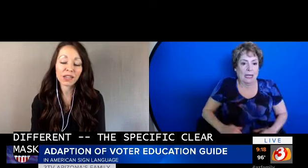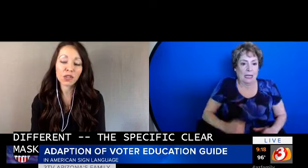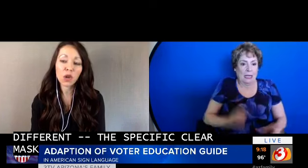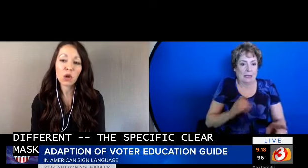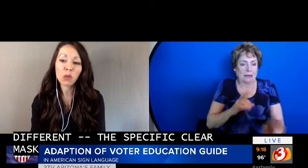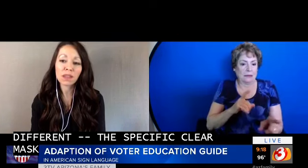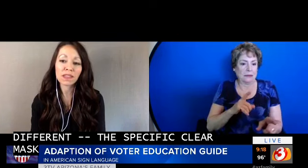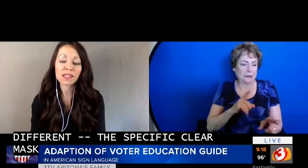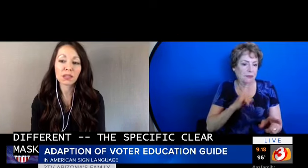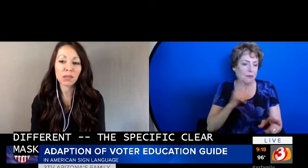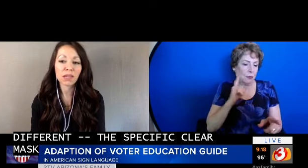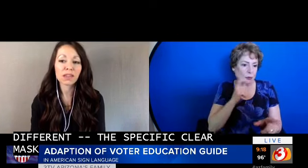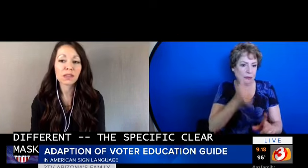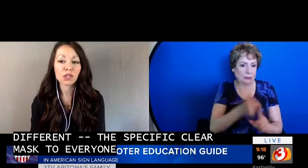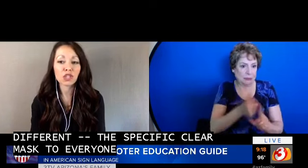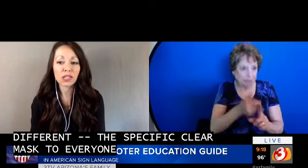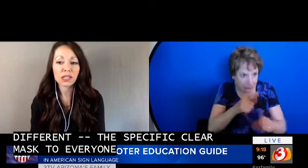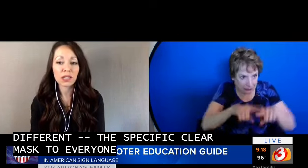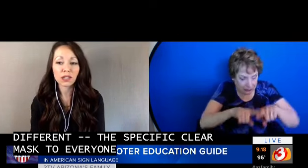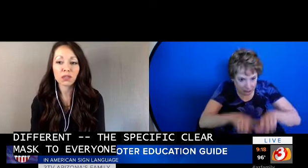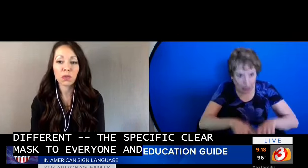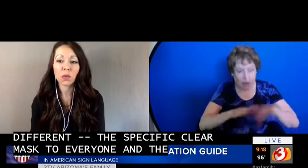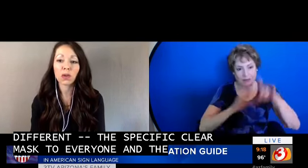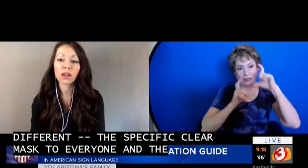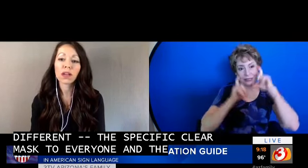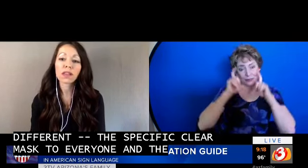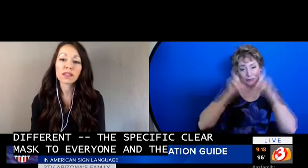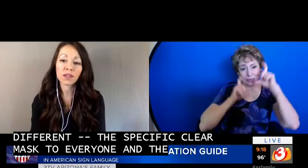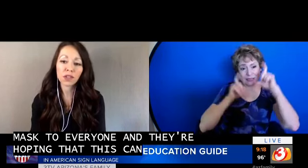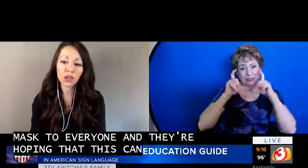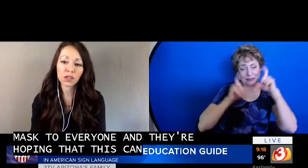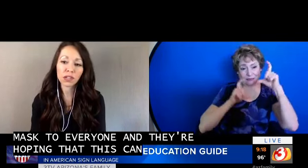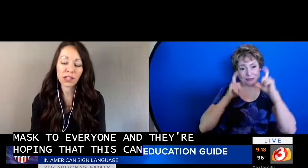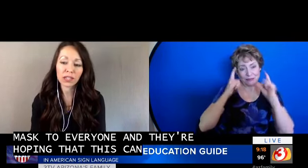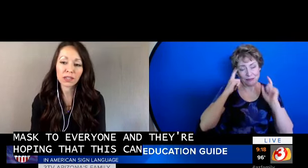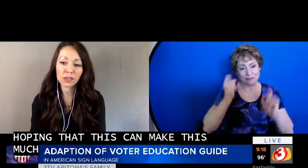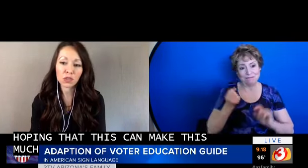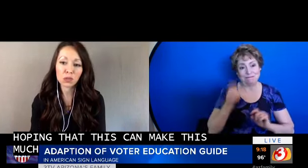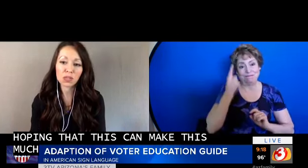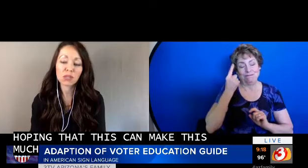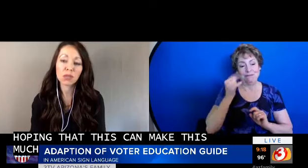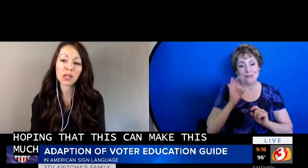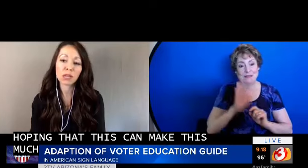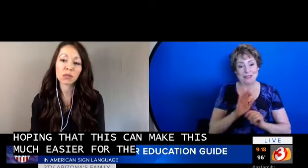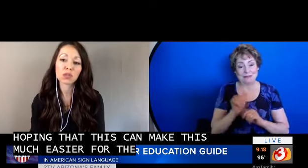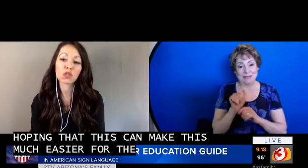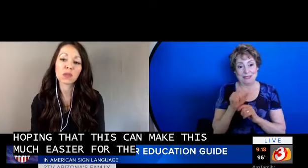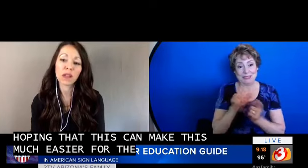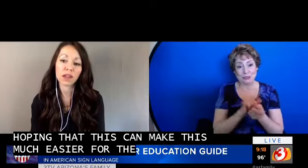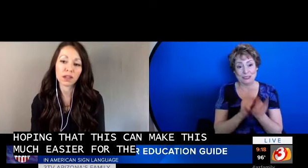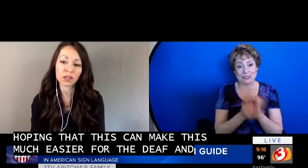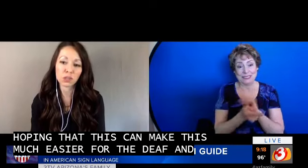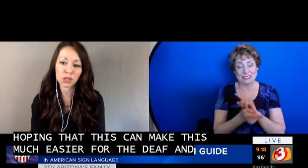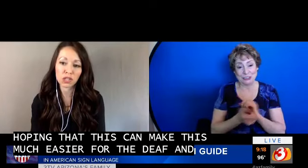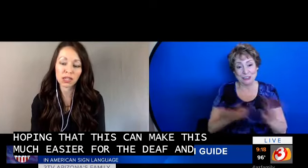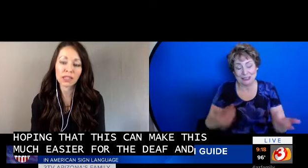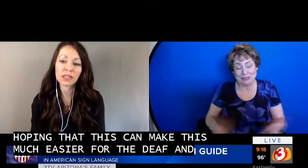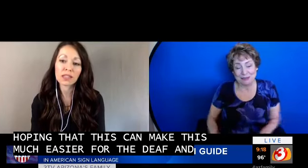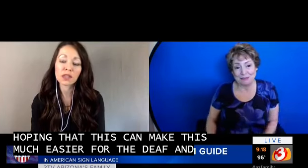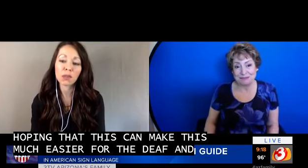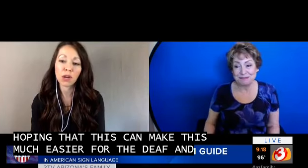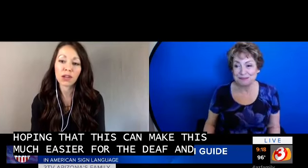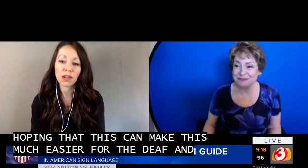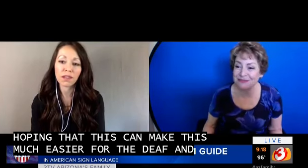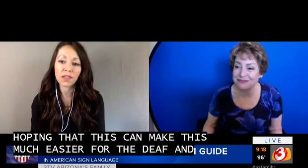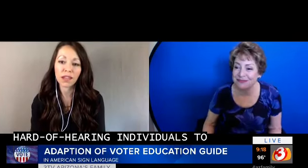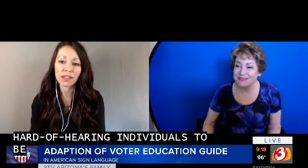they're hoping that this can make this much easier for the deaf and hard of hearing individuals to be able to rely on expression, as